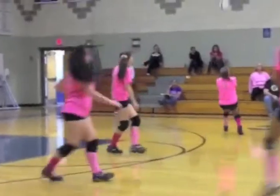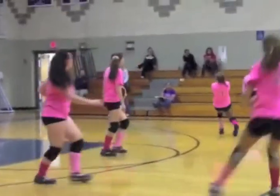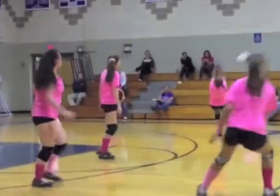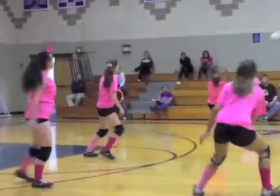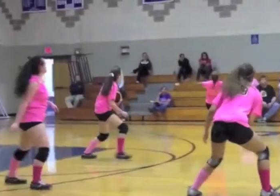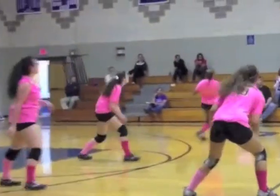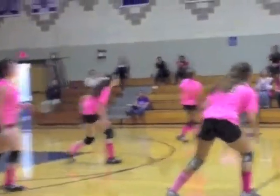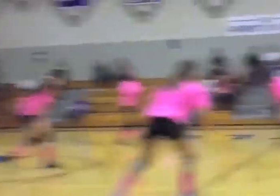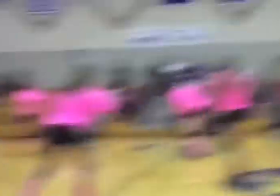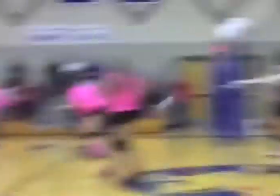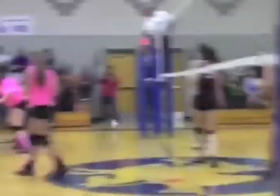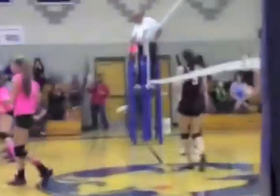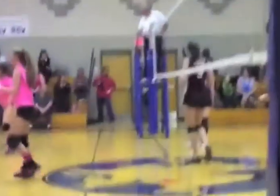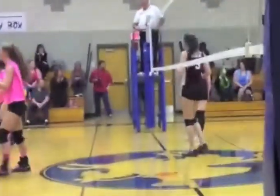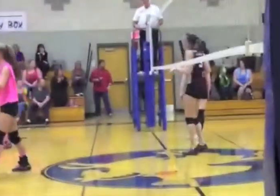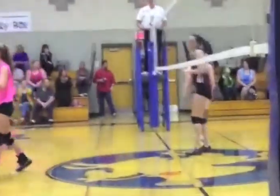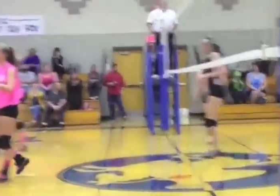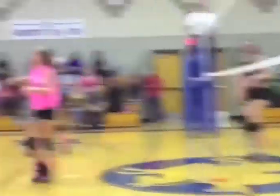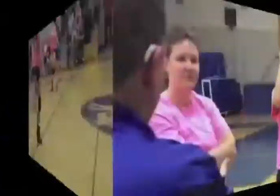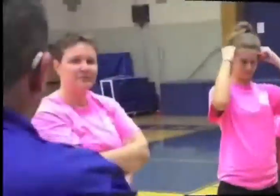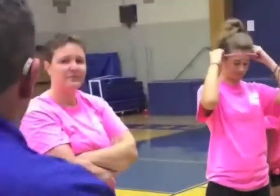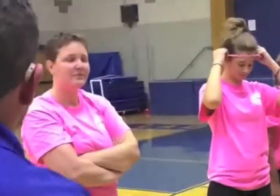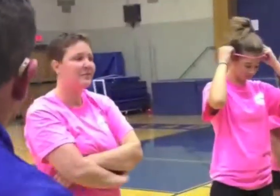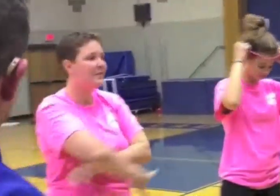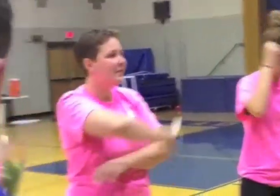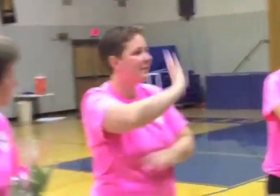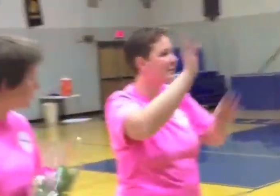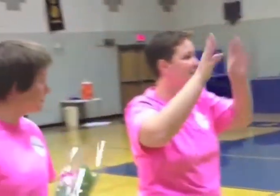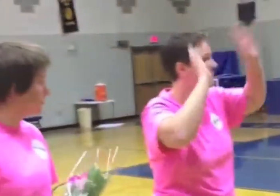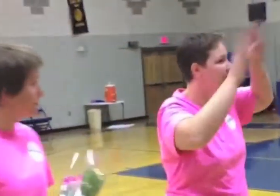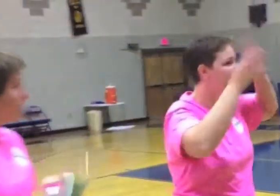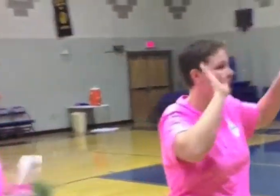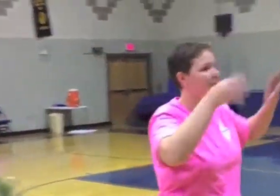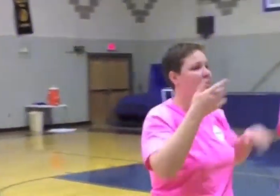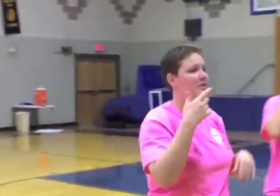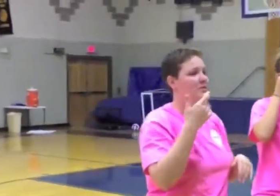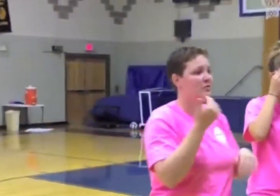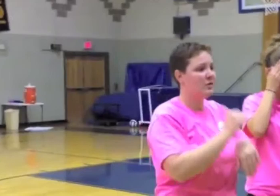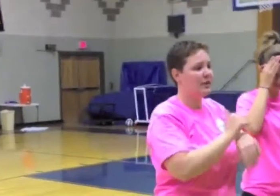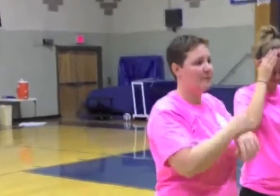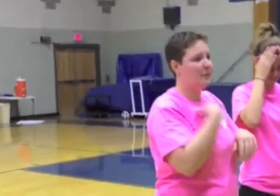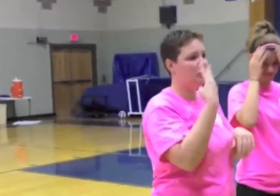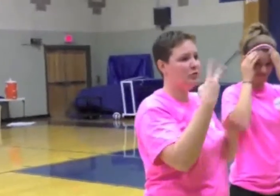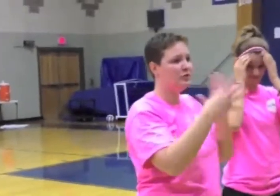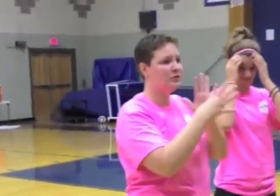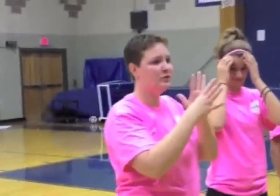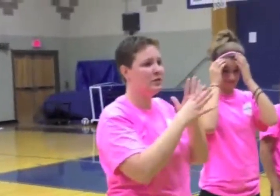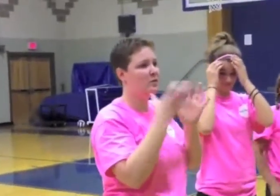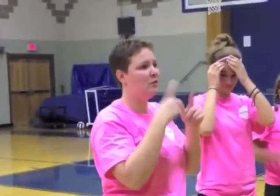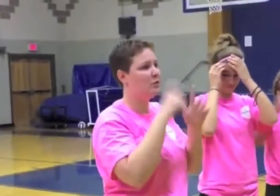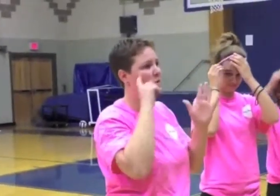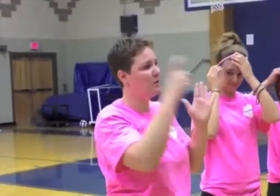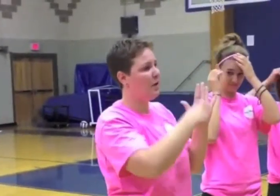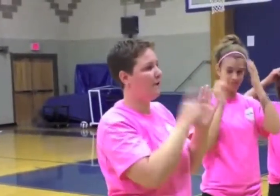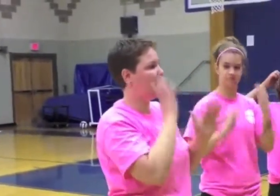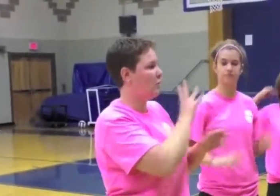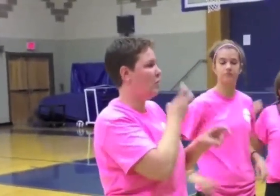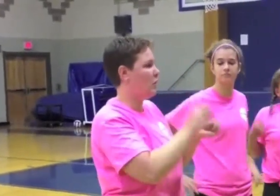like wore their- Play I would like to take this opportunity